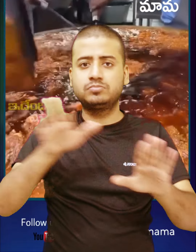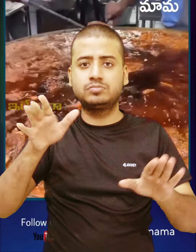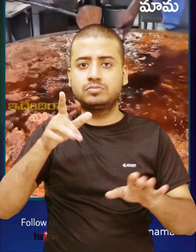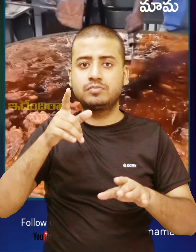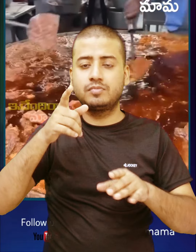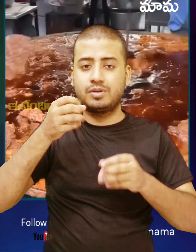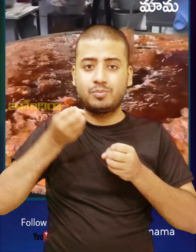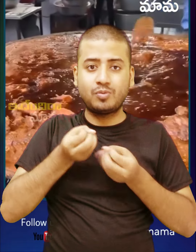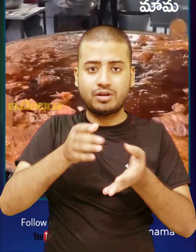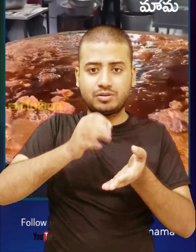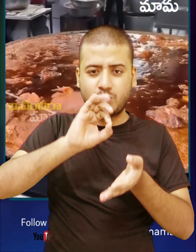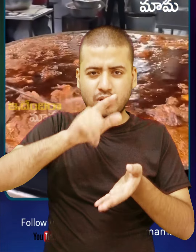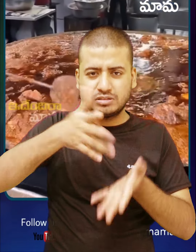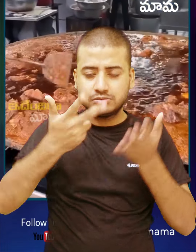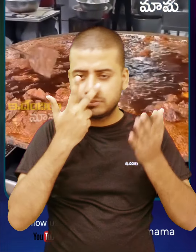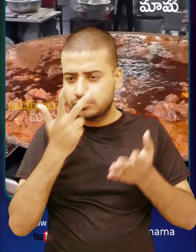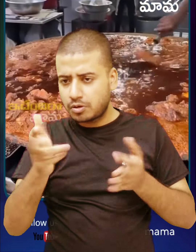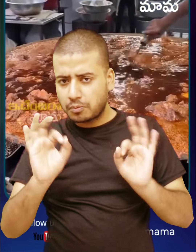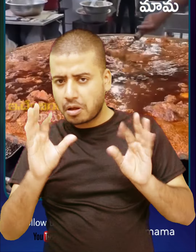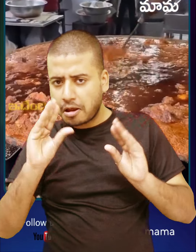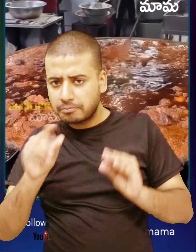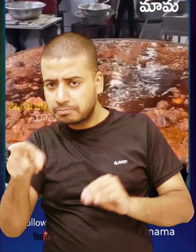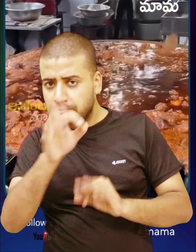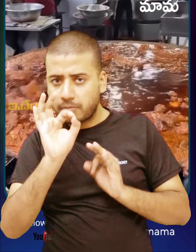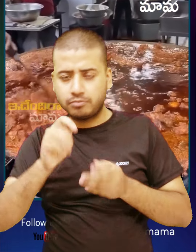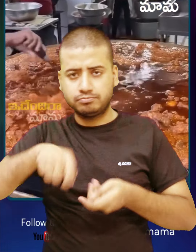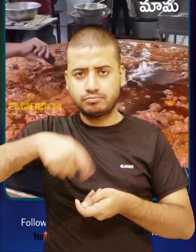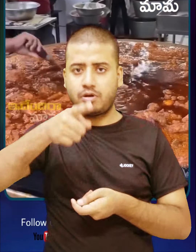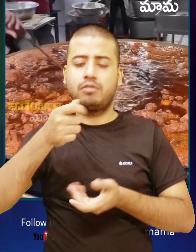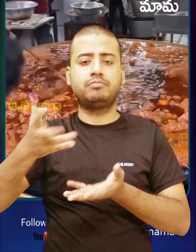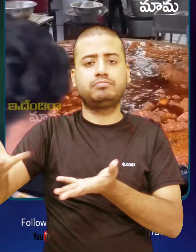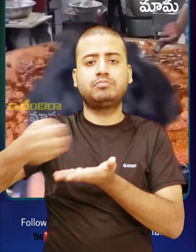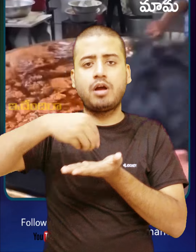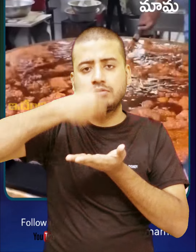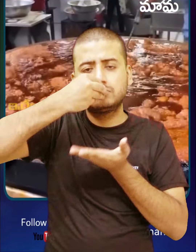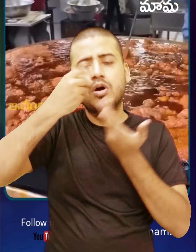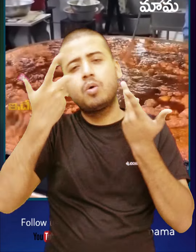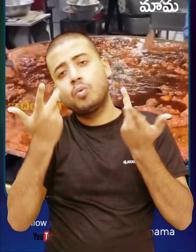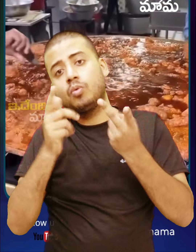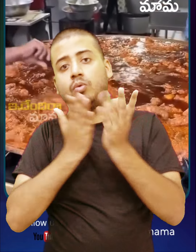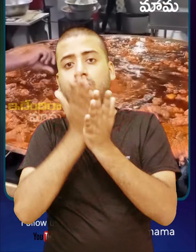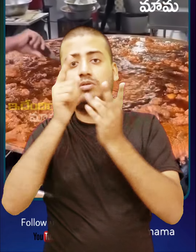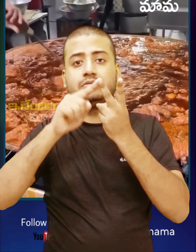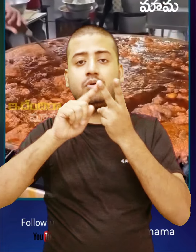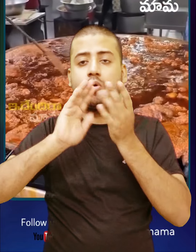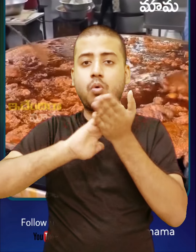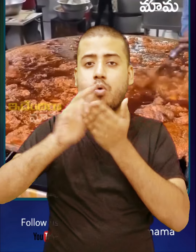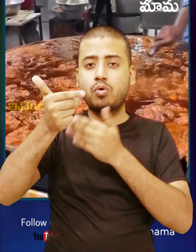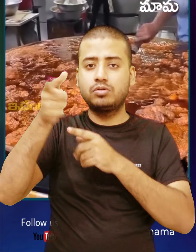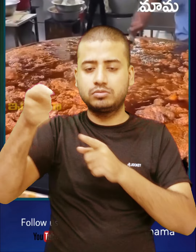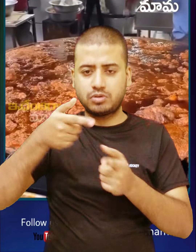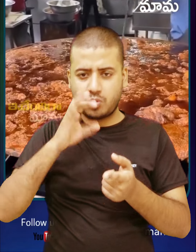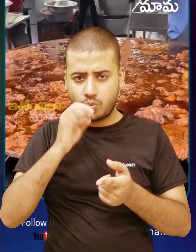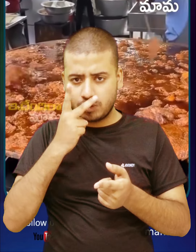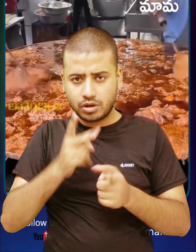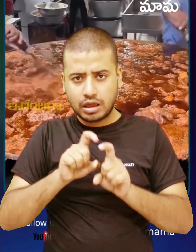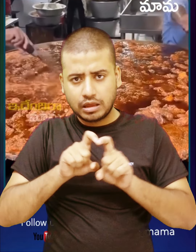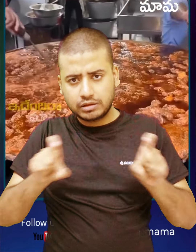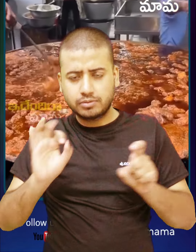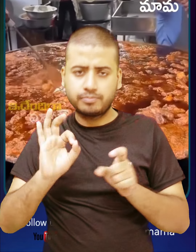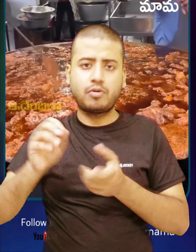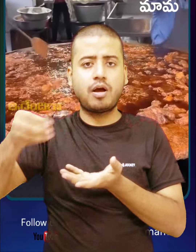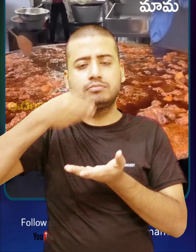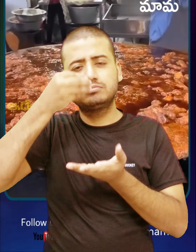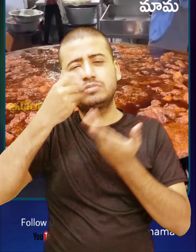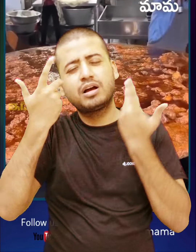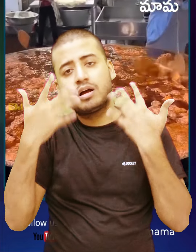spoiled. Excessive sourness can also be a result of using too much tamarind or other sauce spices. Food safety.